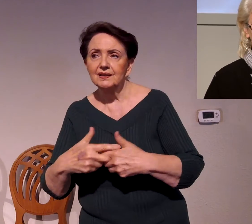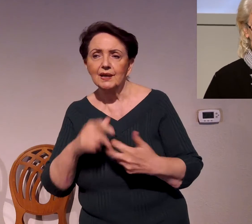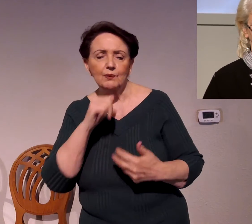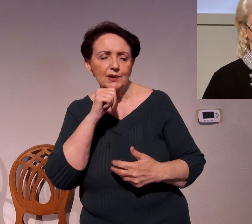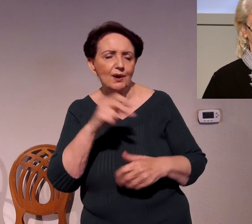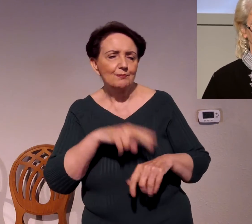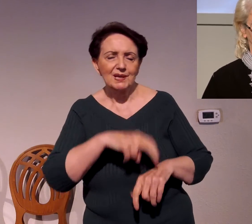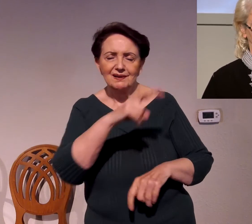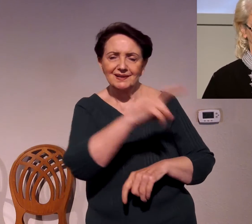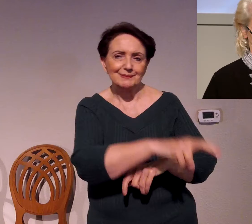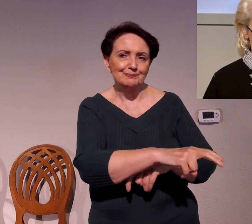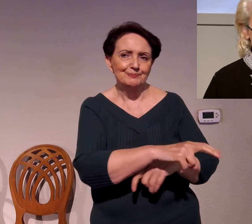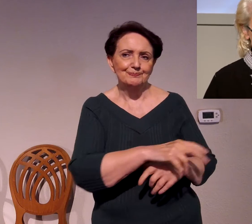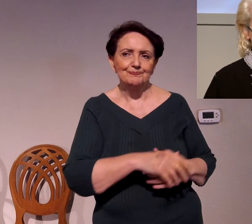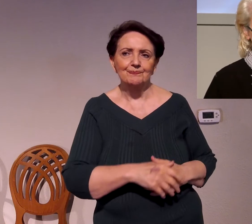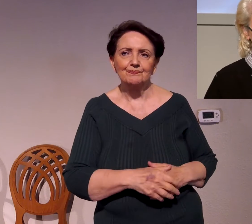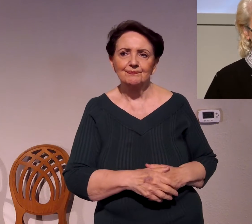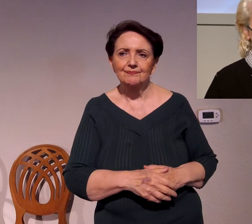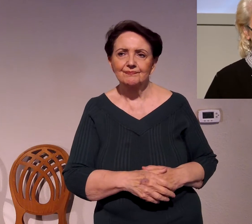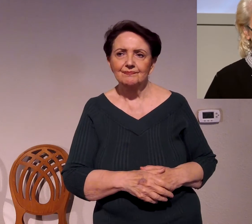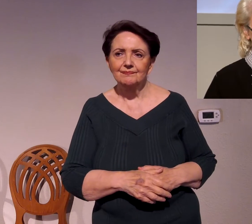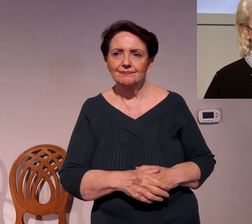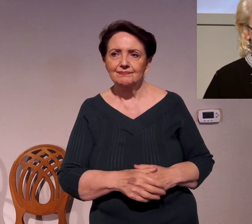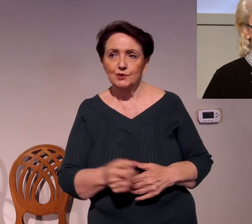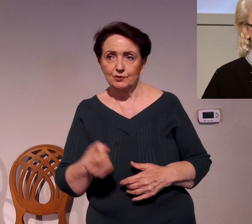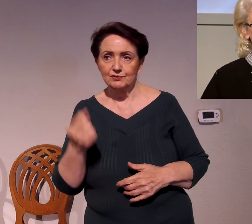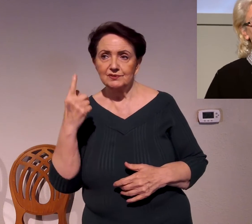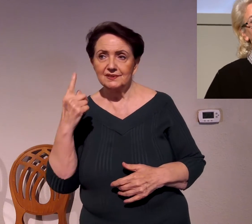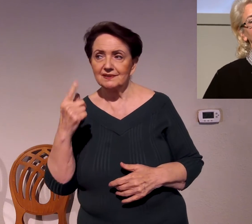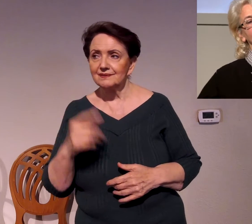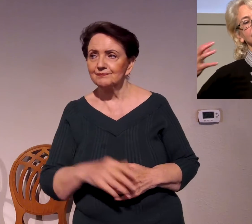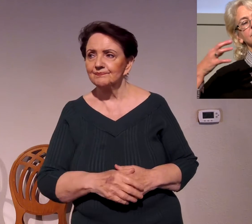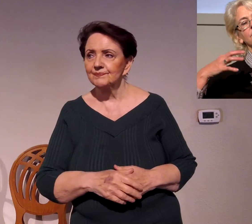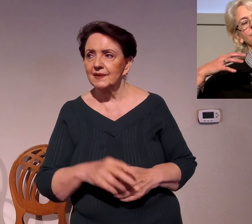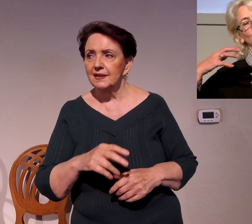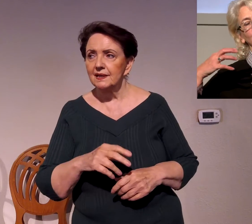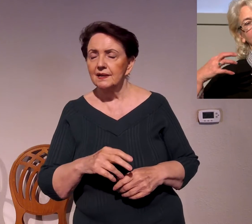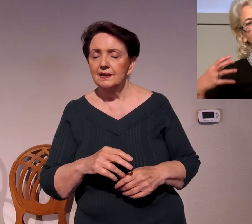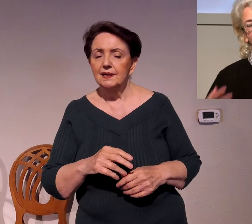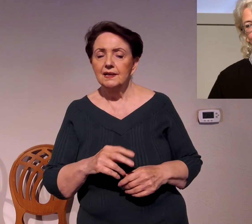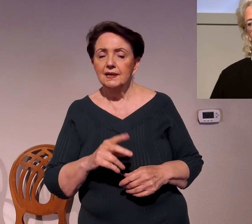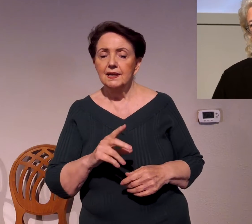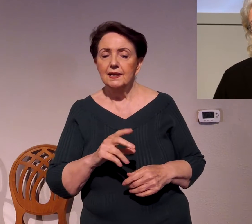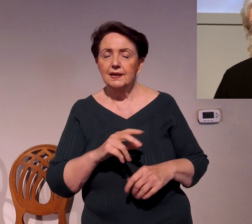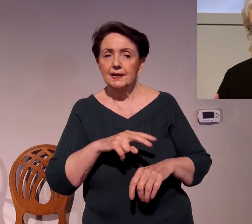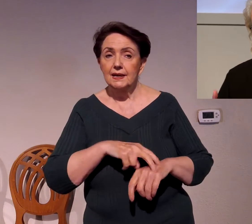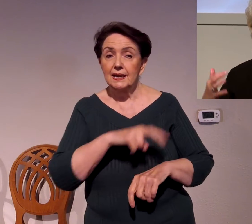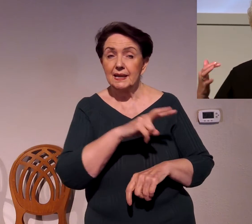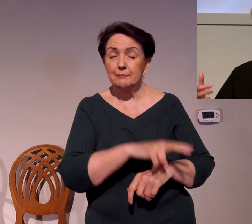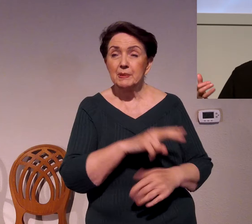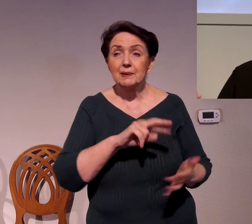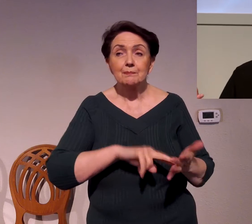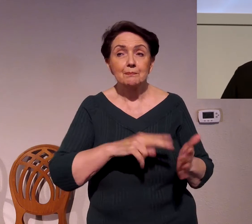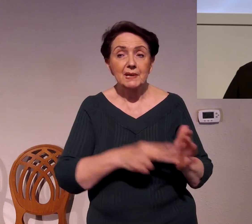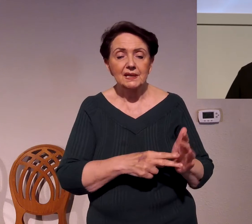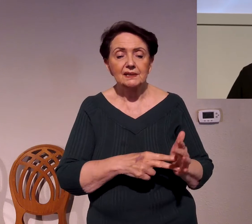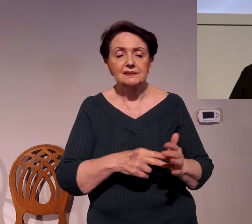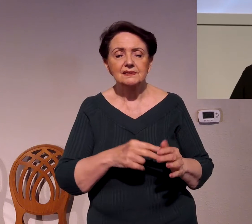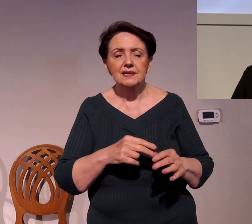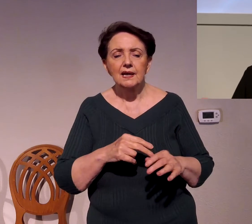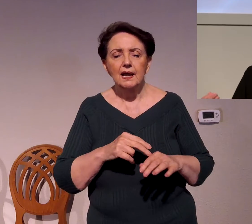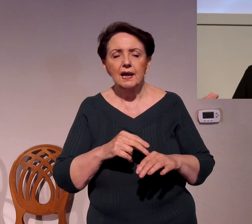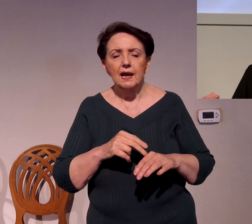leap. Do you see? Leaping by its very nature means I am out on the